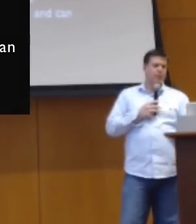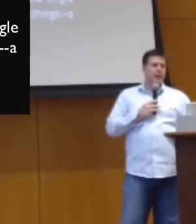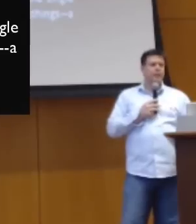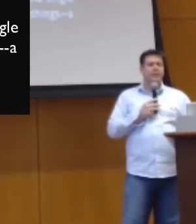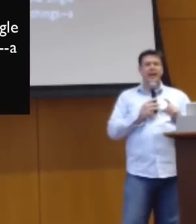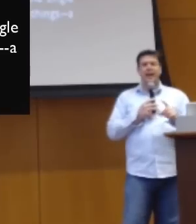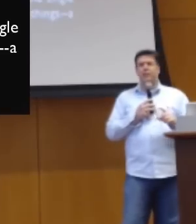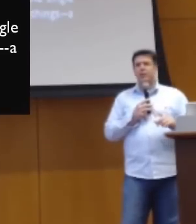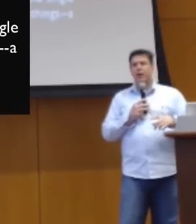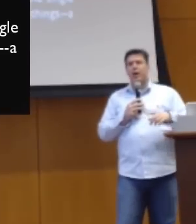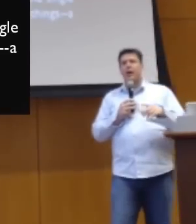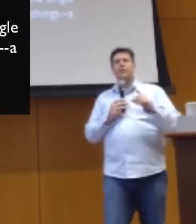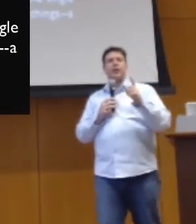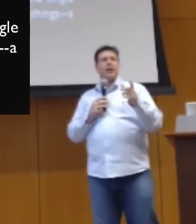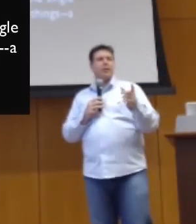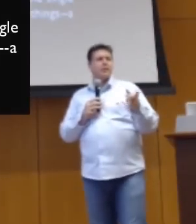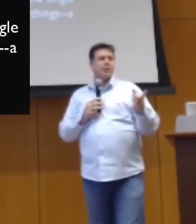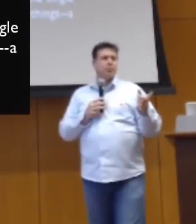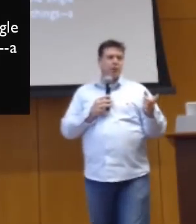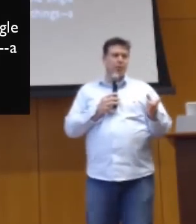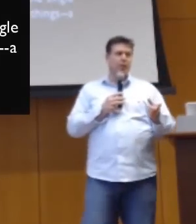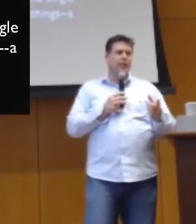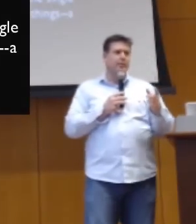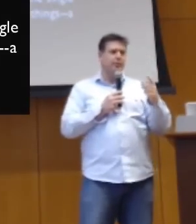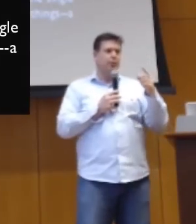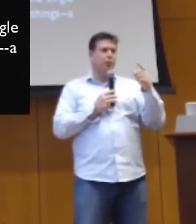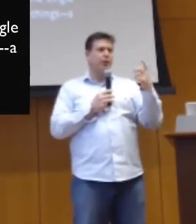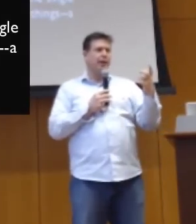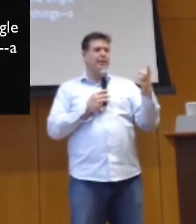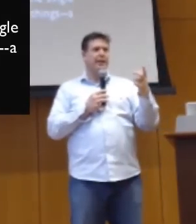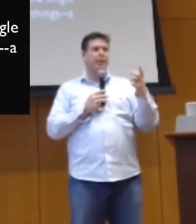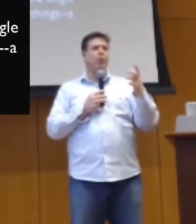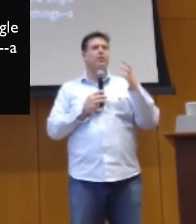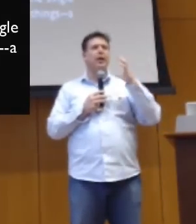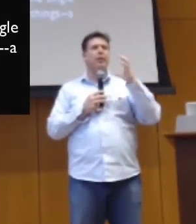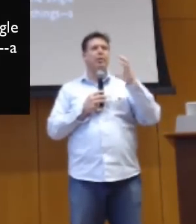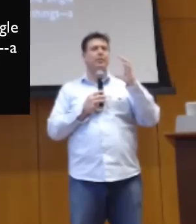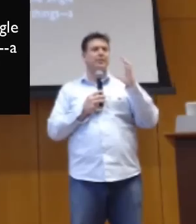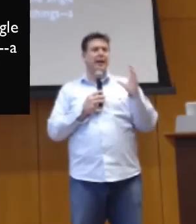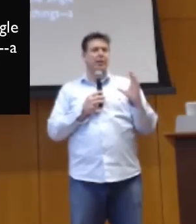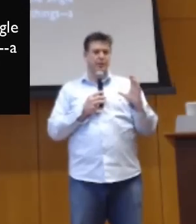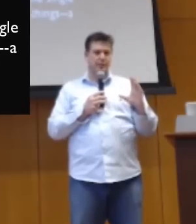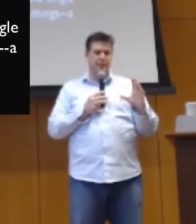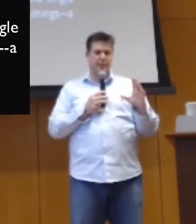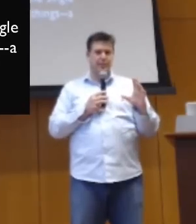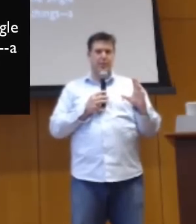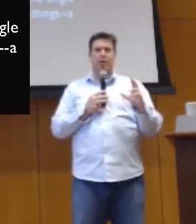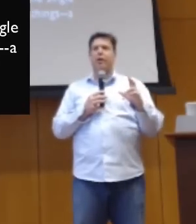Now CH is going to get me in some trouble unless you realize that we're not talking about the sound. But